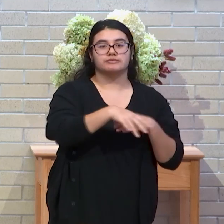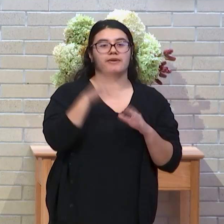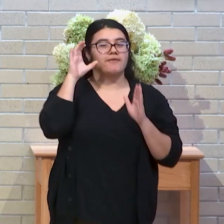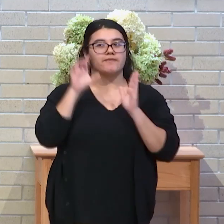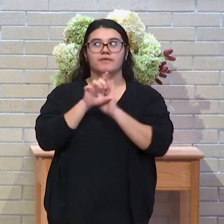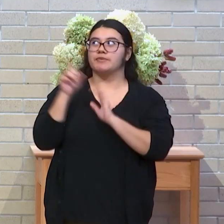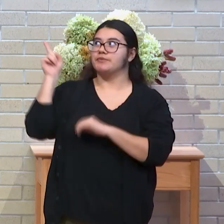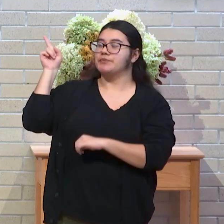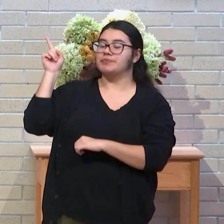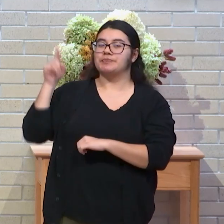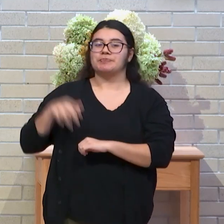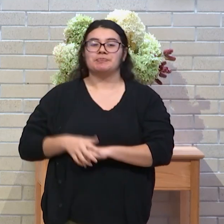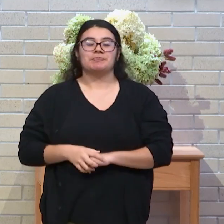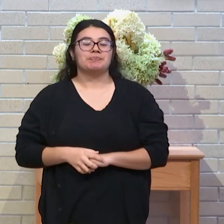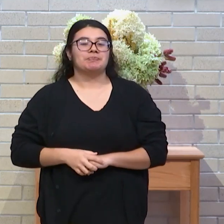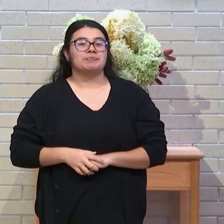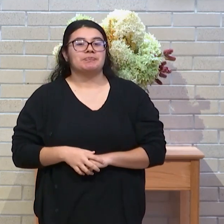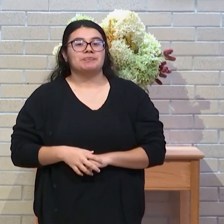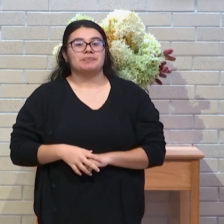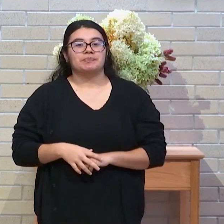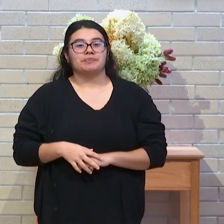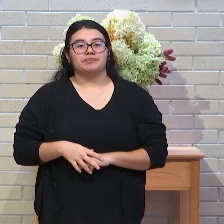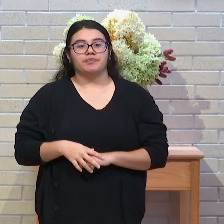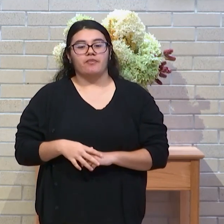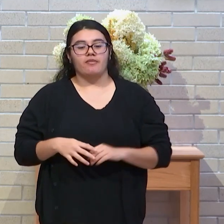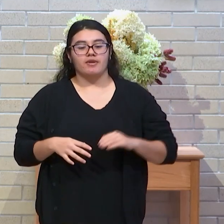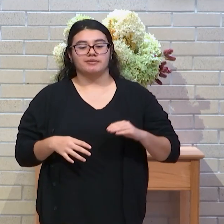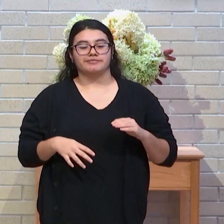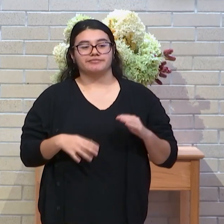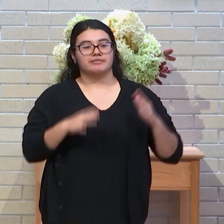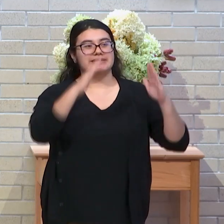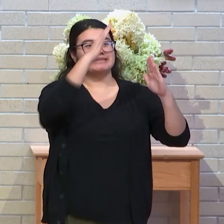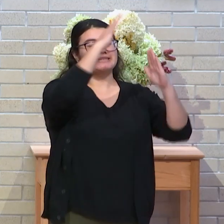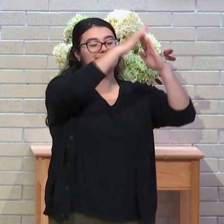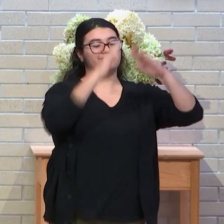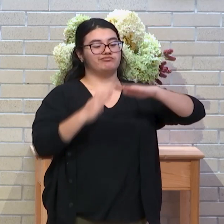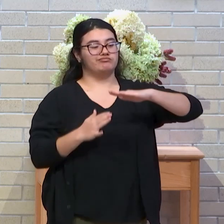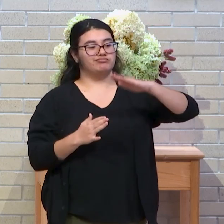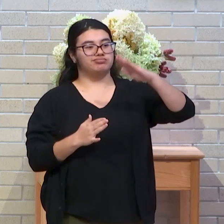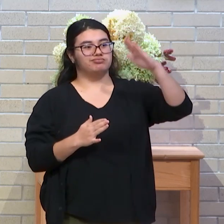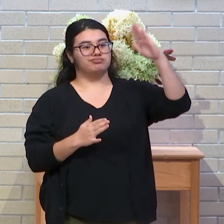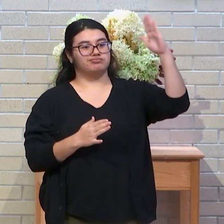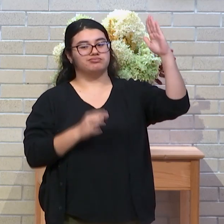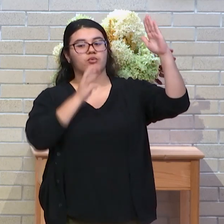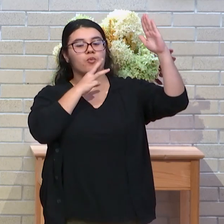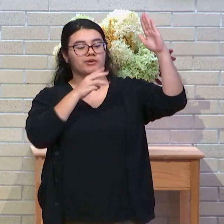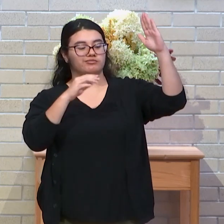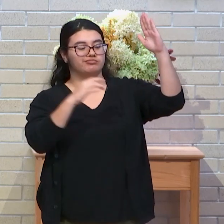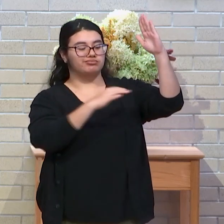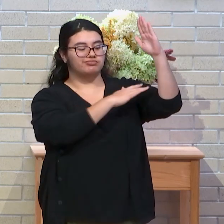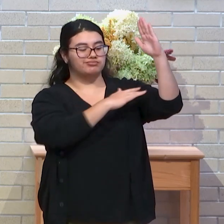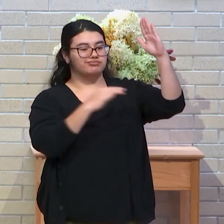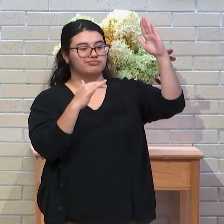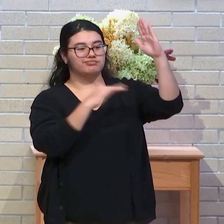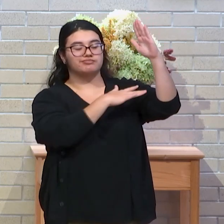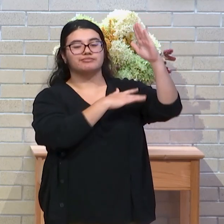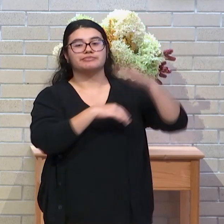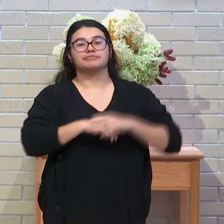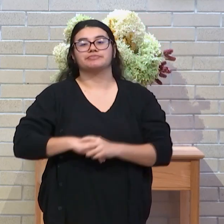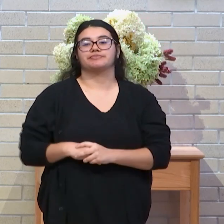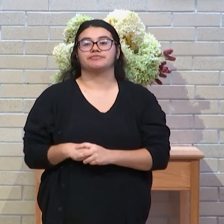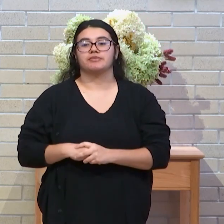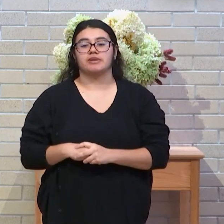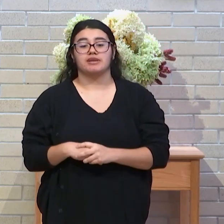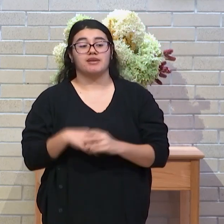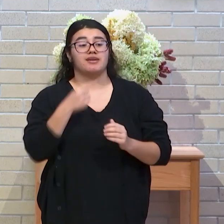Cayambe. The peak elevation is about 18,996 feet above sea level, and the volcano holds great importance